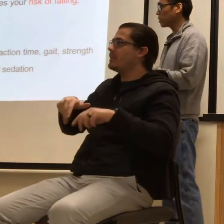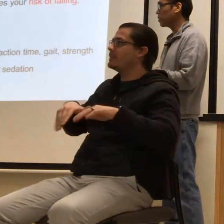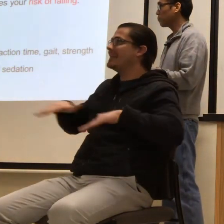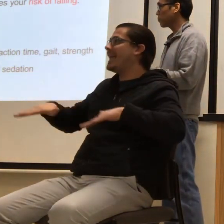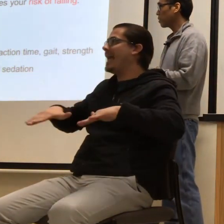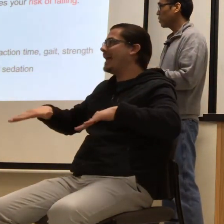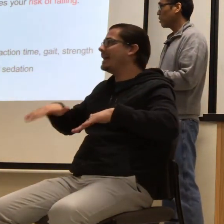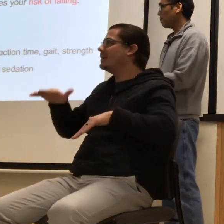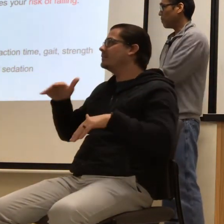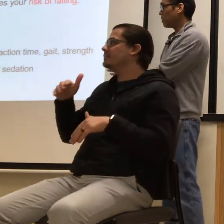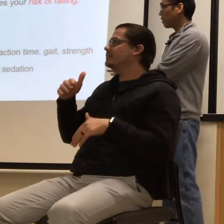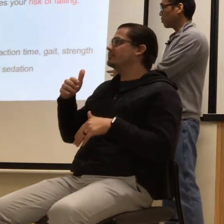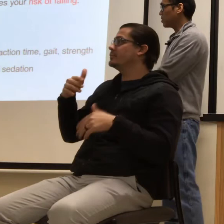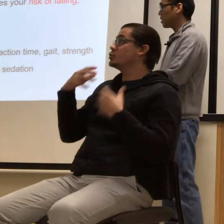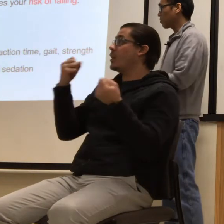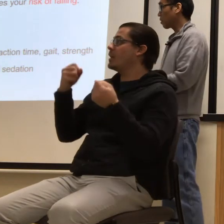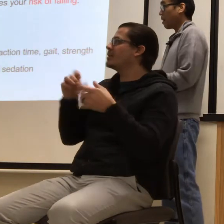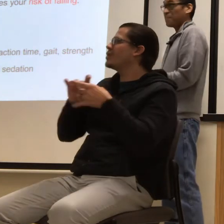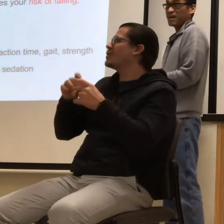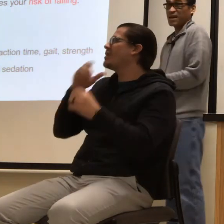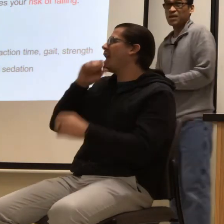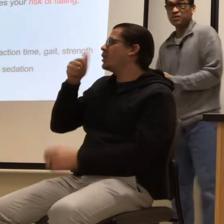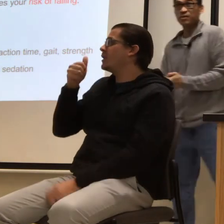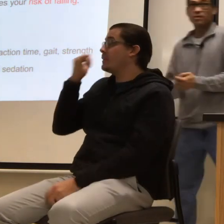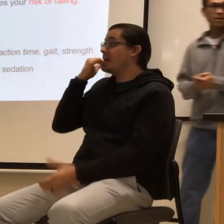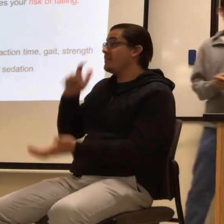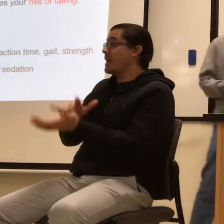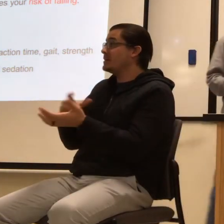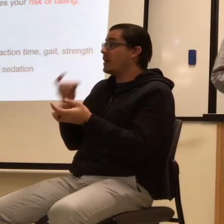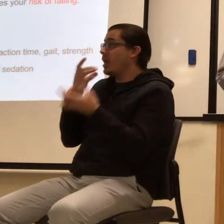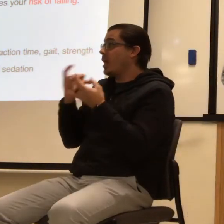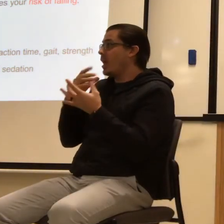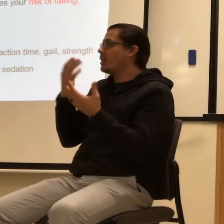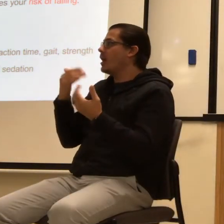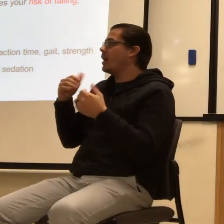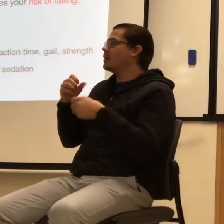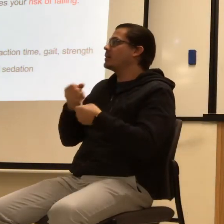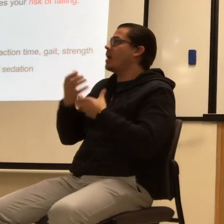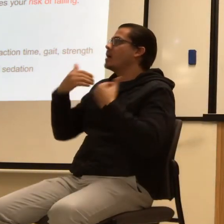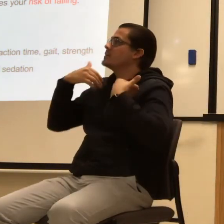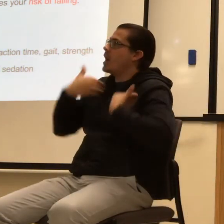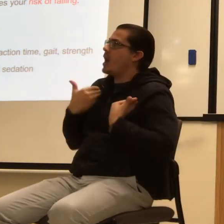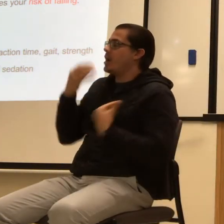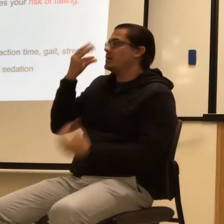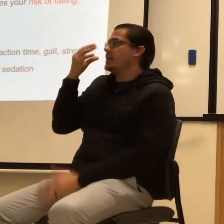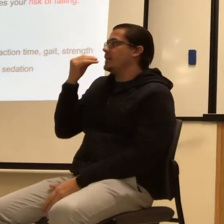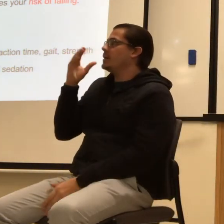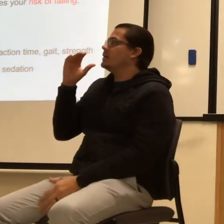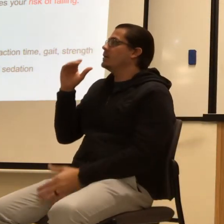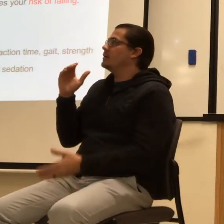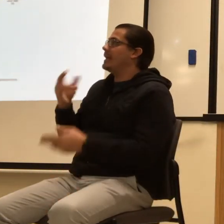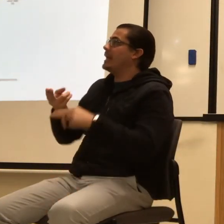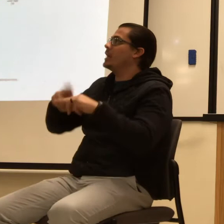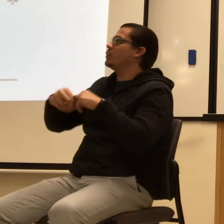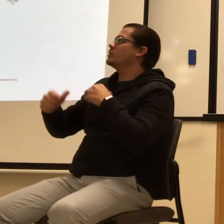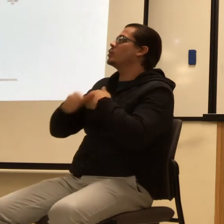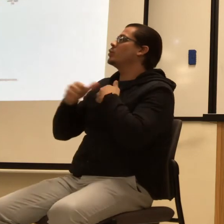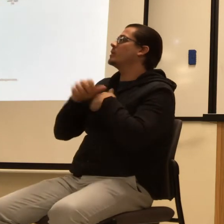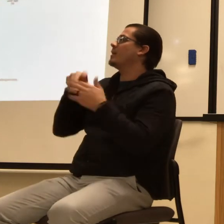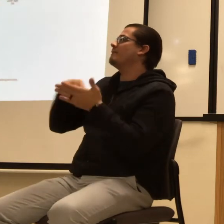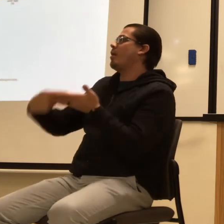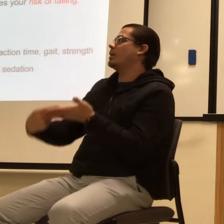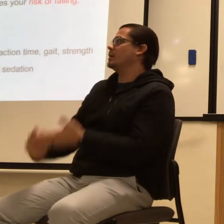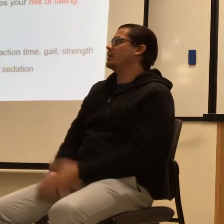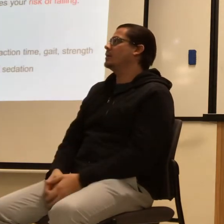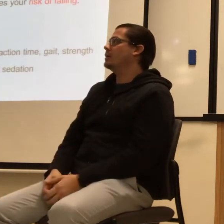with the elderly. Maybe you're on a lot of medication and that makes you tired and sleepy. All of these will increase your risk of falling.